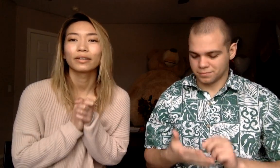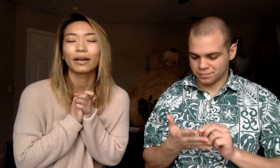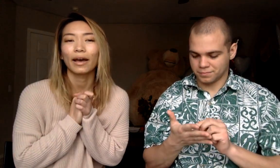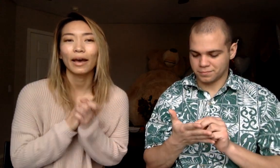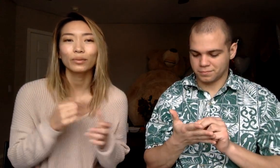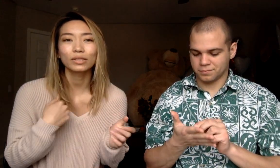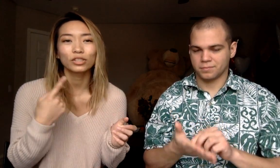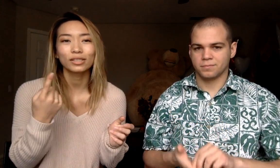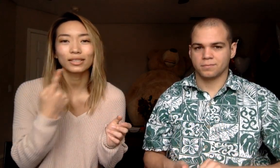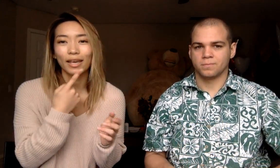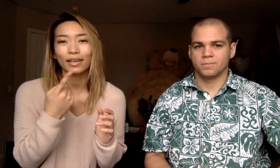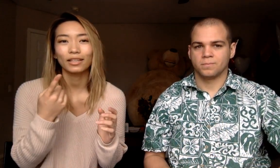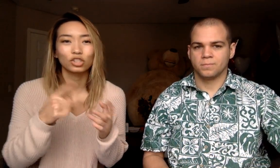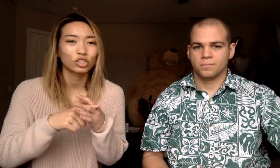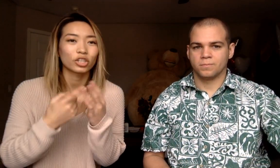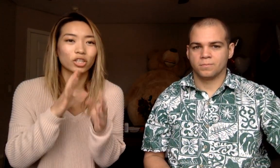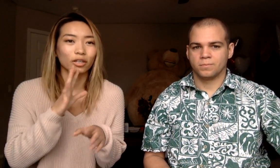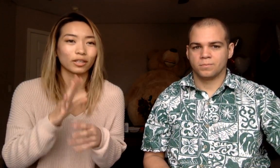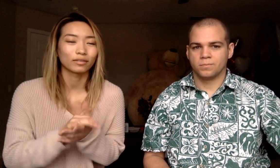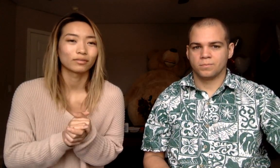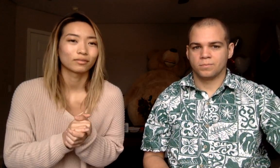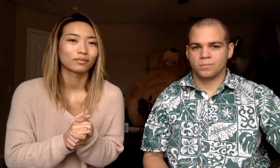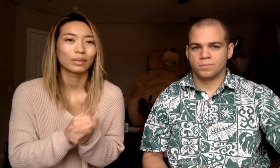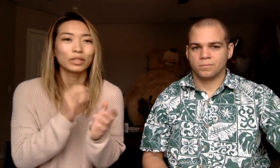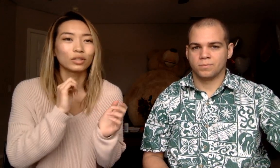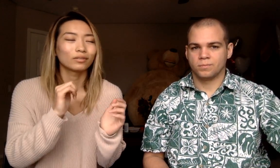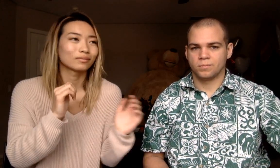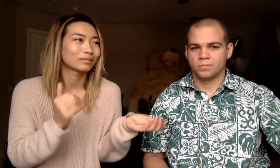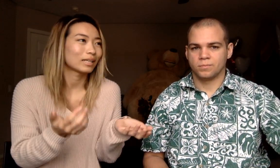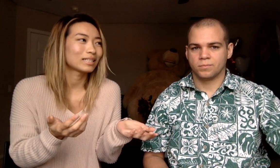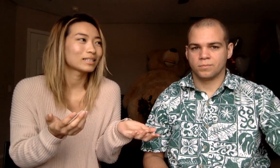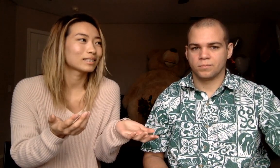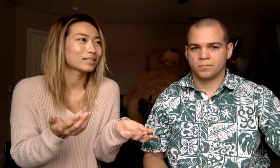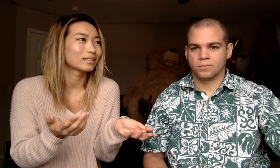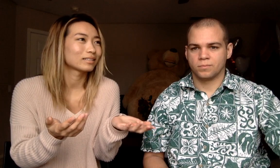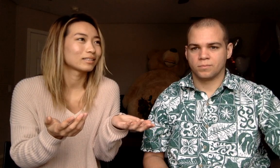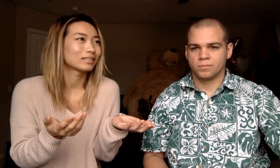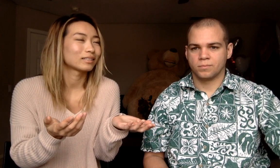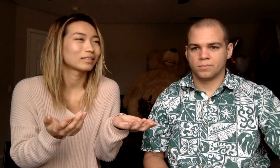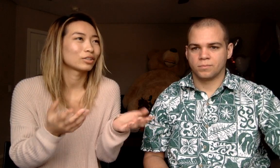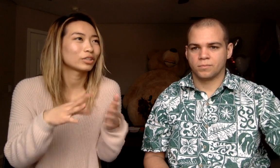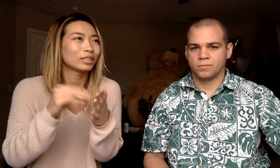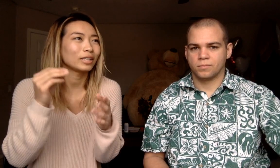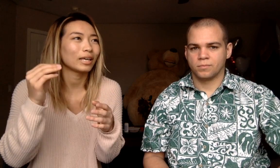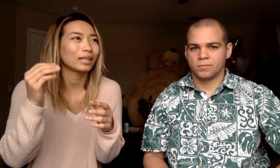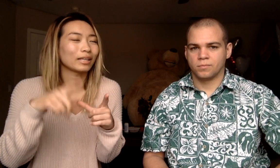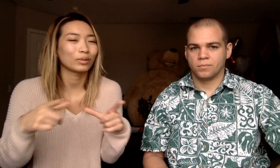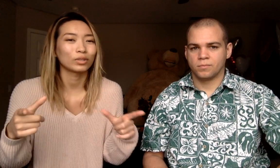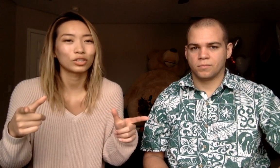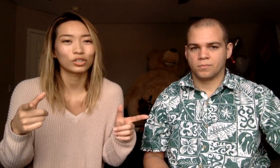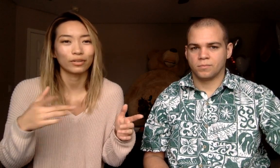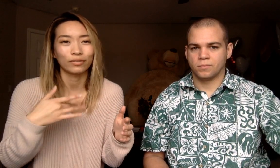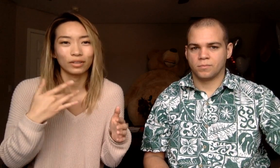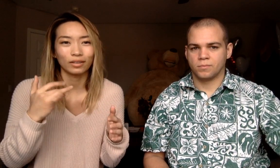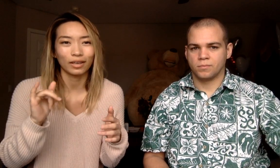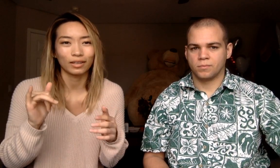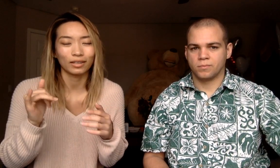I would just say just start talking. I mean, it's learning a language, I feel like, is